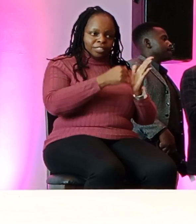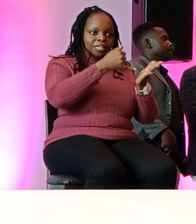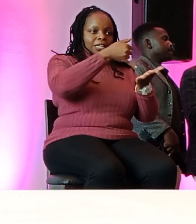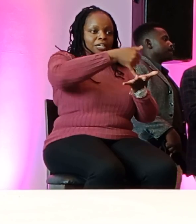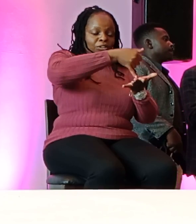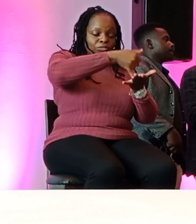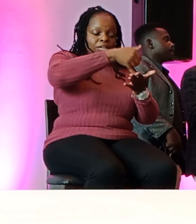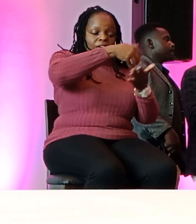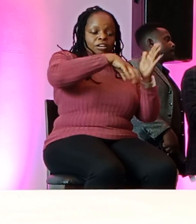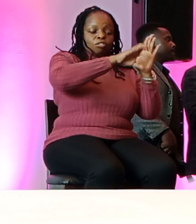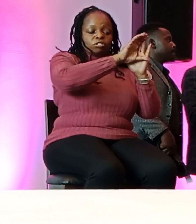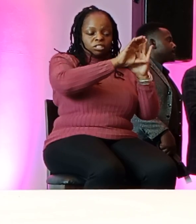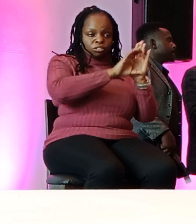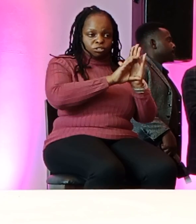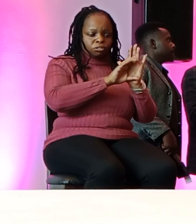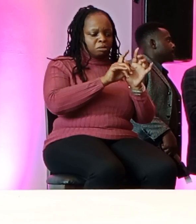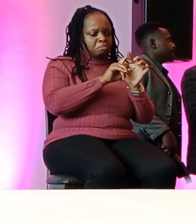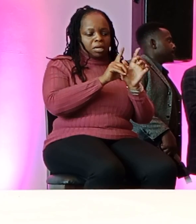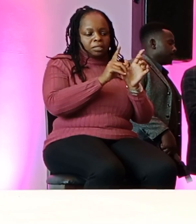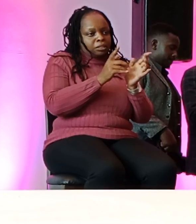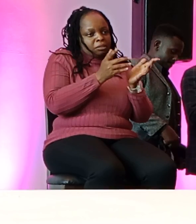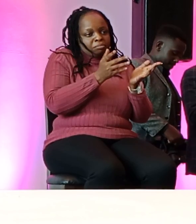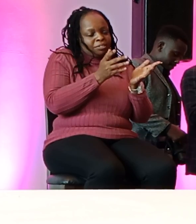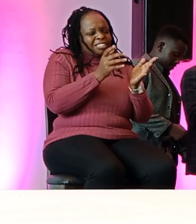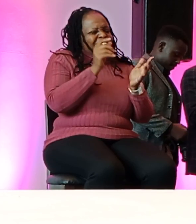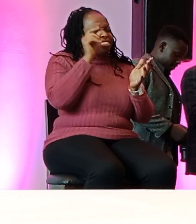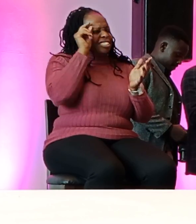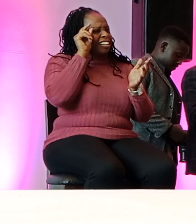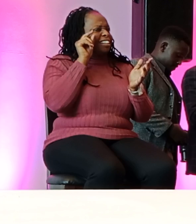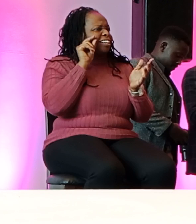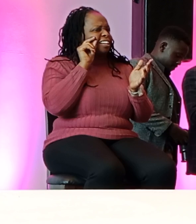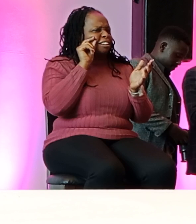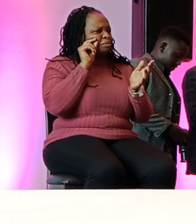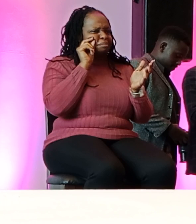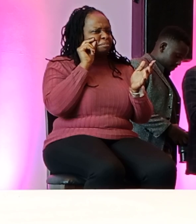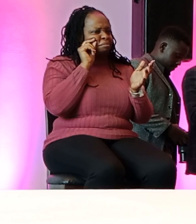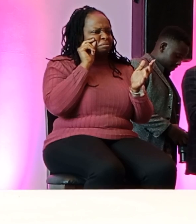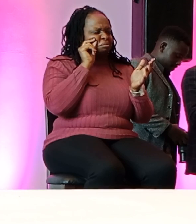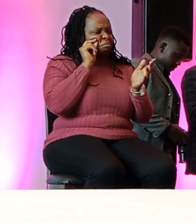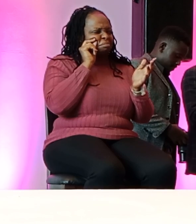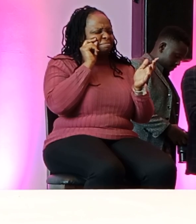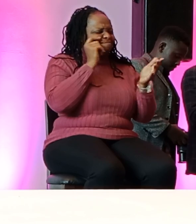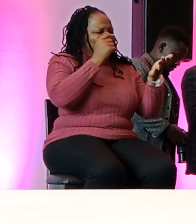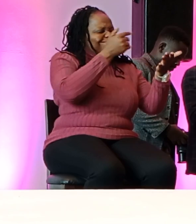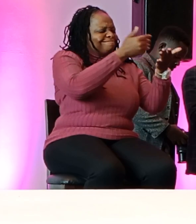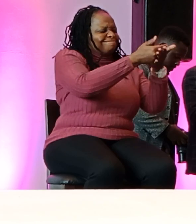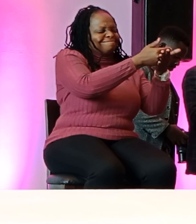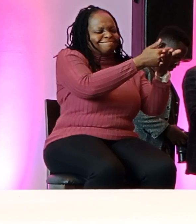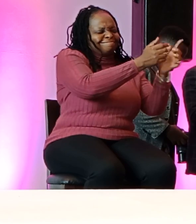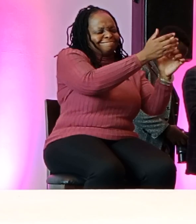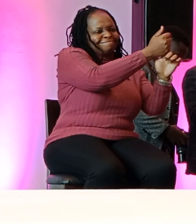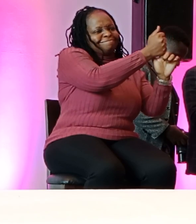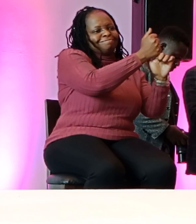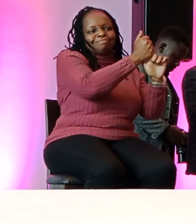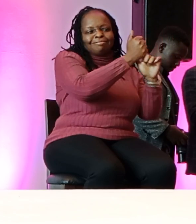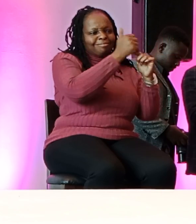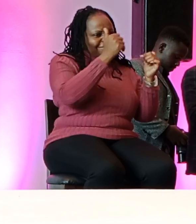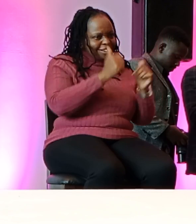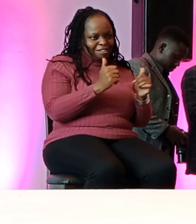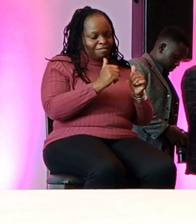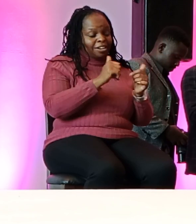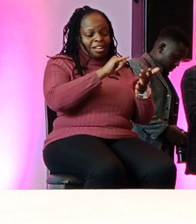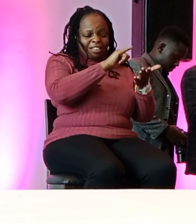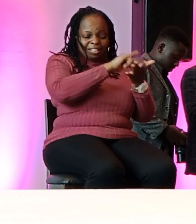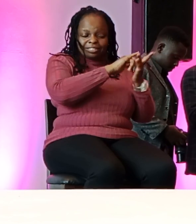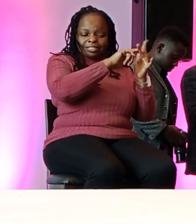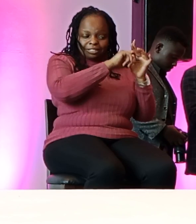in our Constitution. But mind you, gender quotas are never our destination. That is the starting